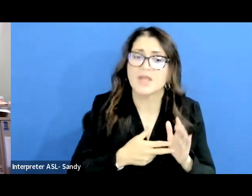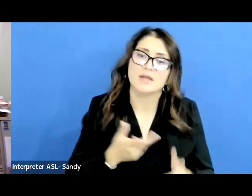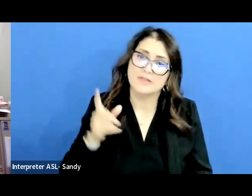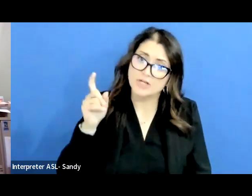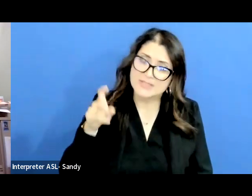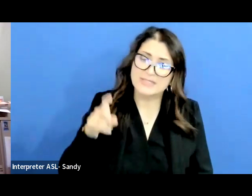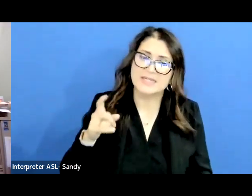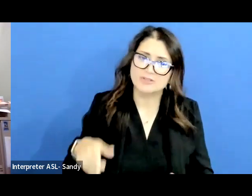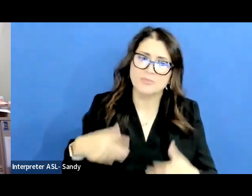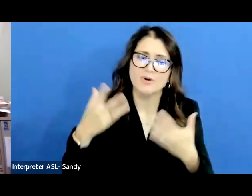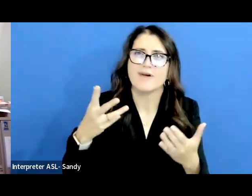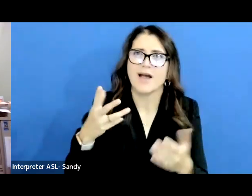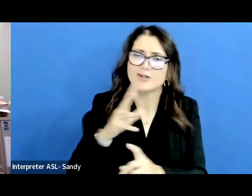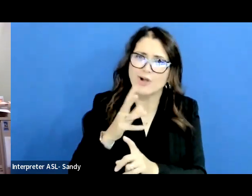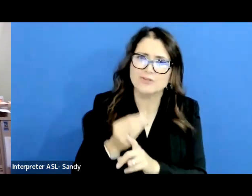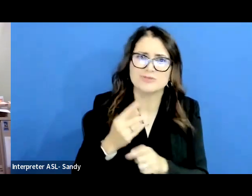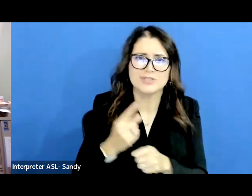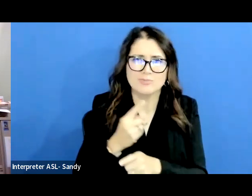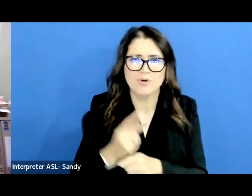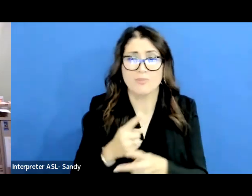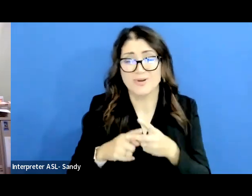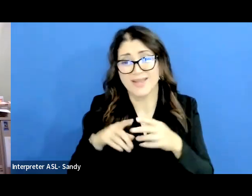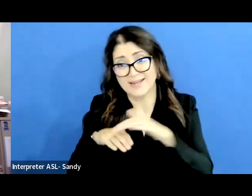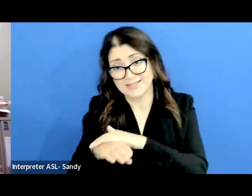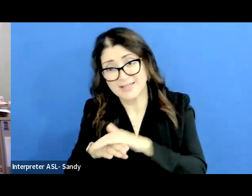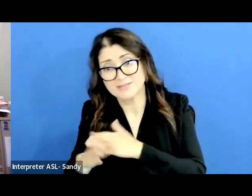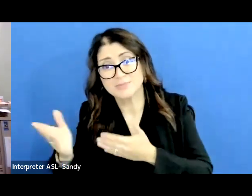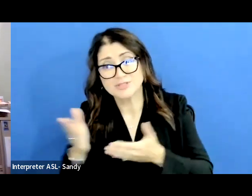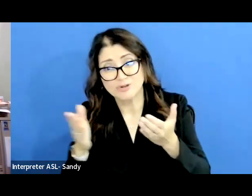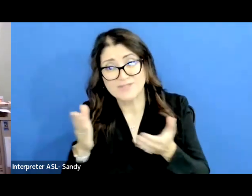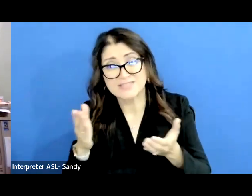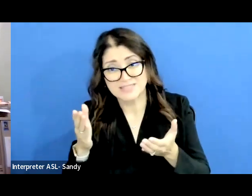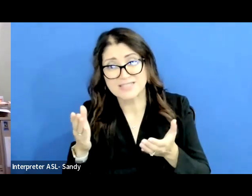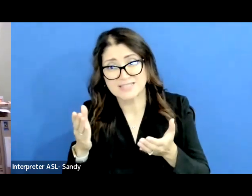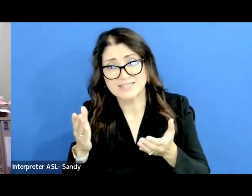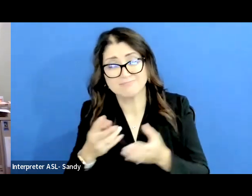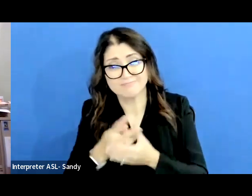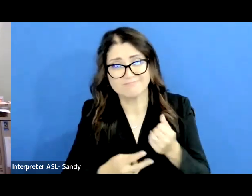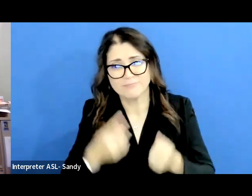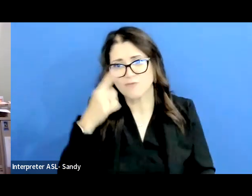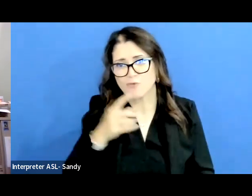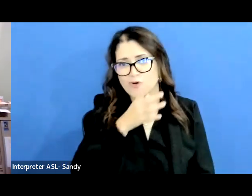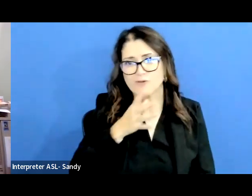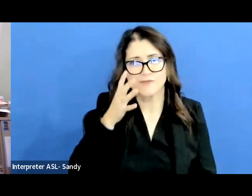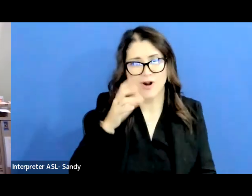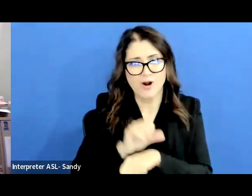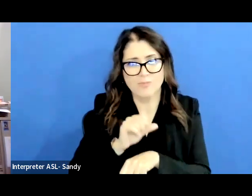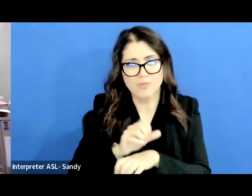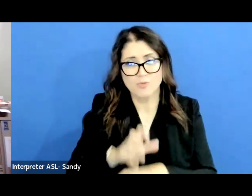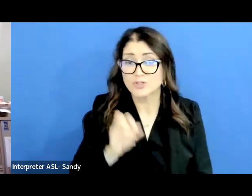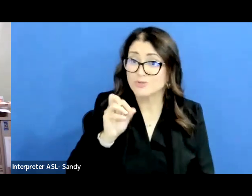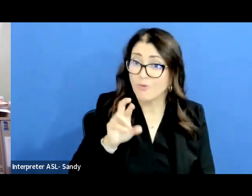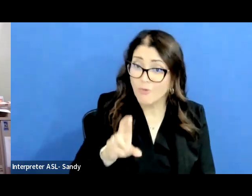provide culturally appropriate and accessible services for farm workers or immigrant farm workers